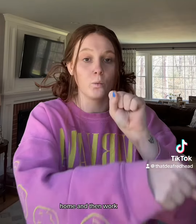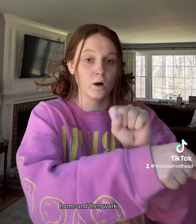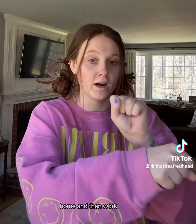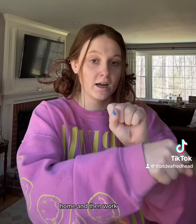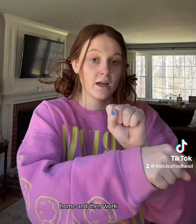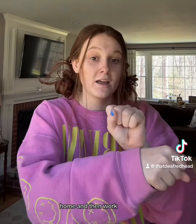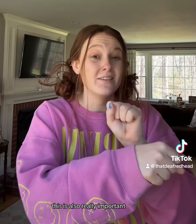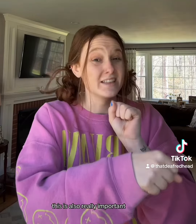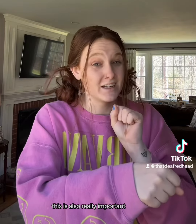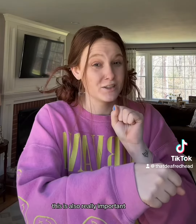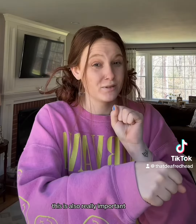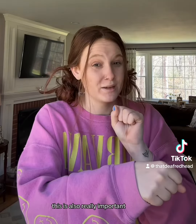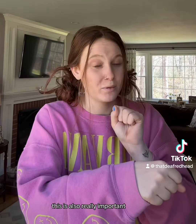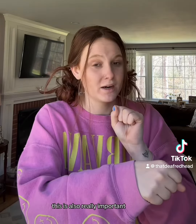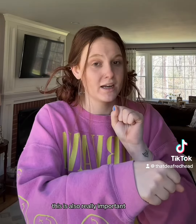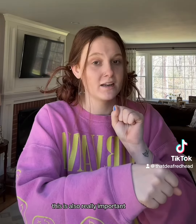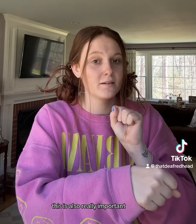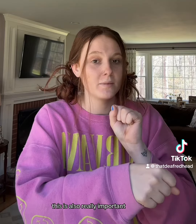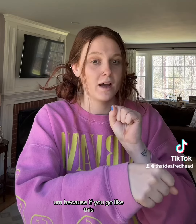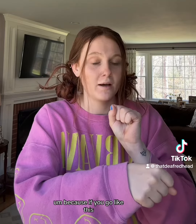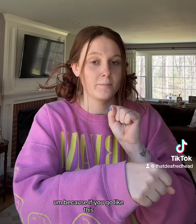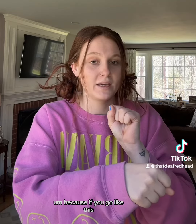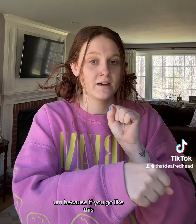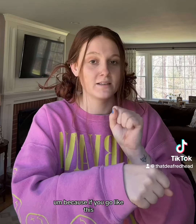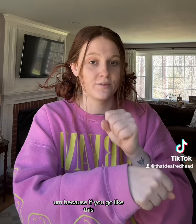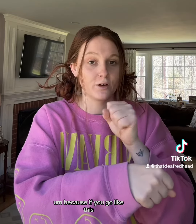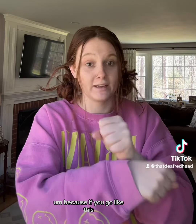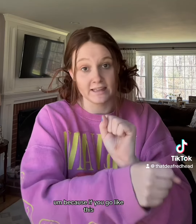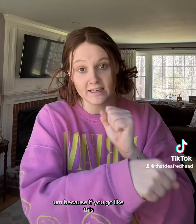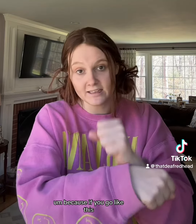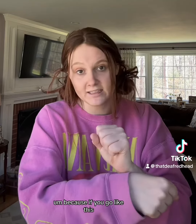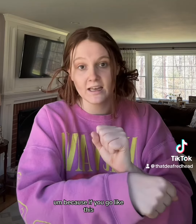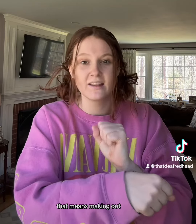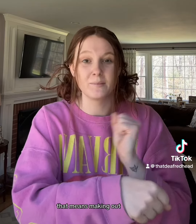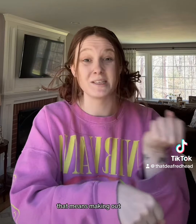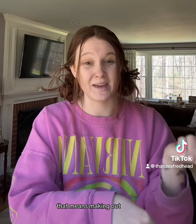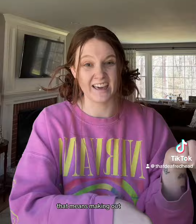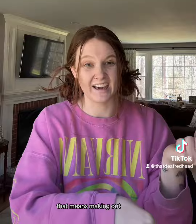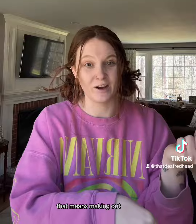work. This is also really important because if you go like this, that means making it out.